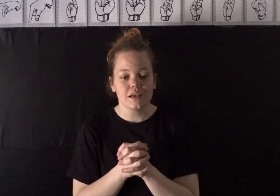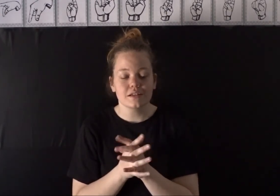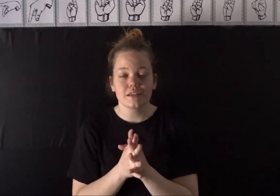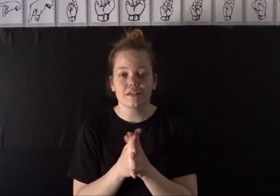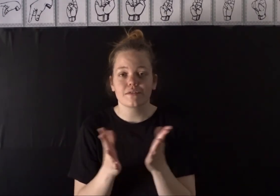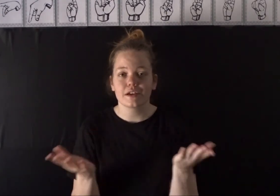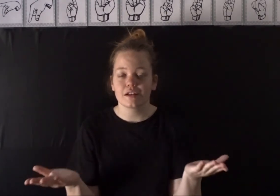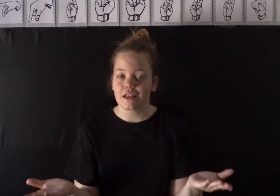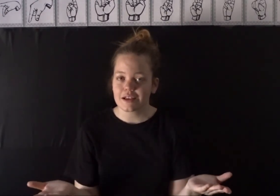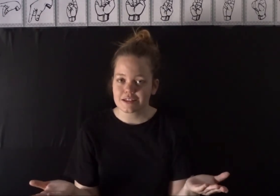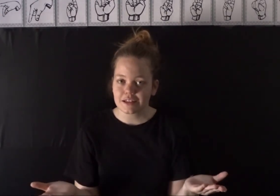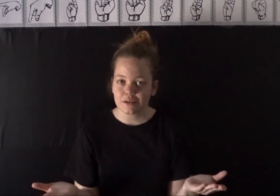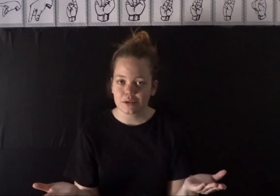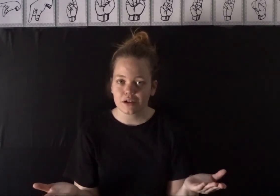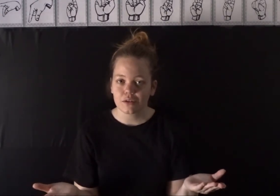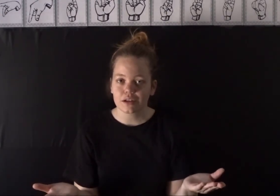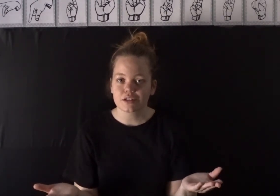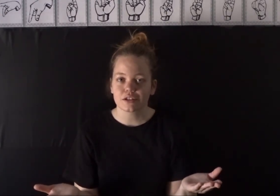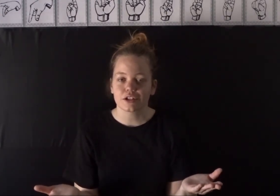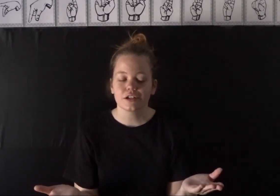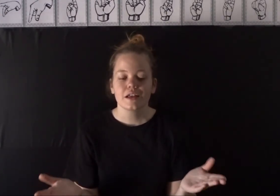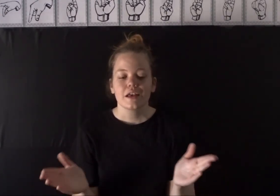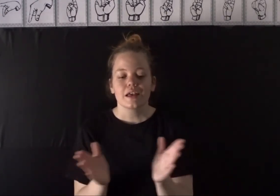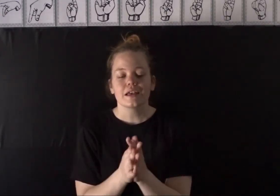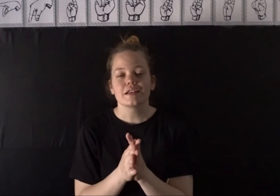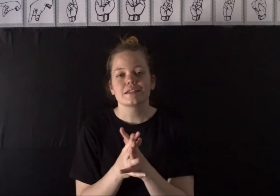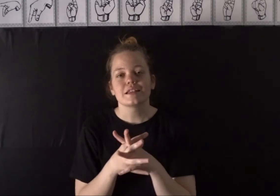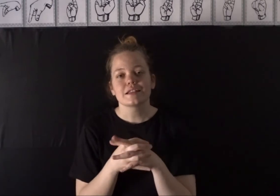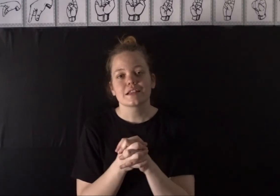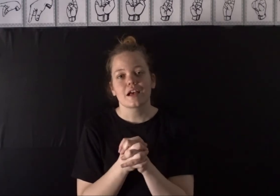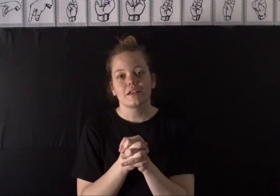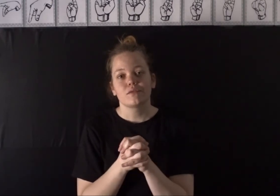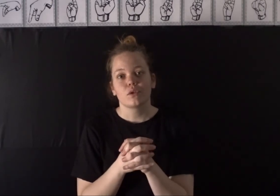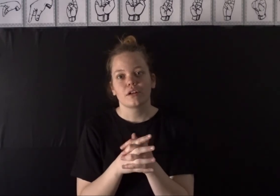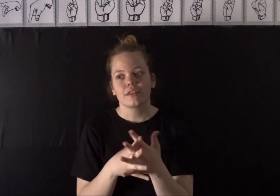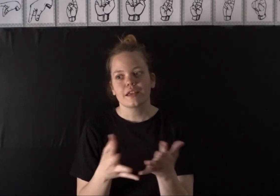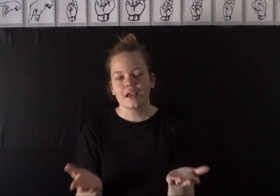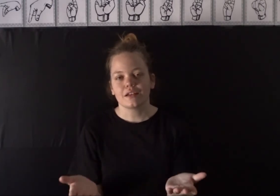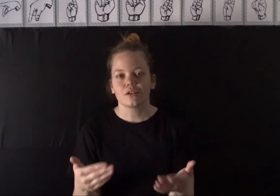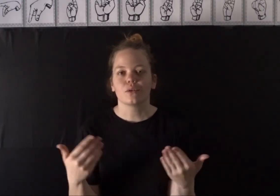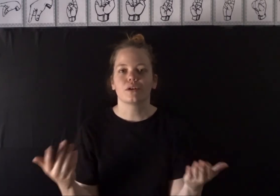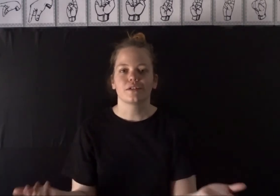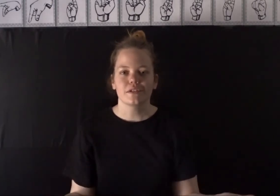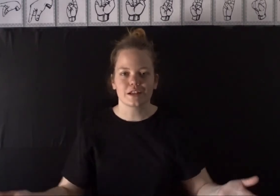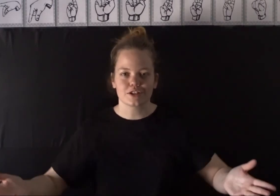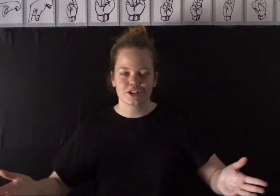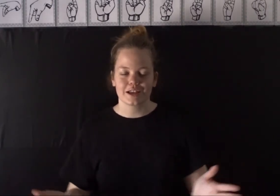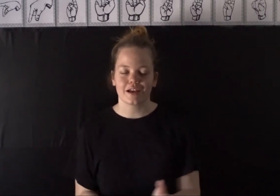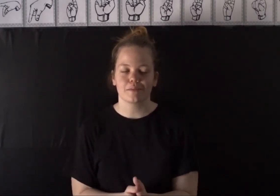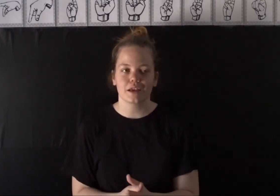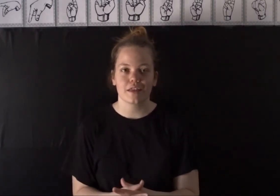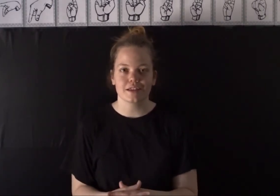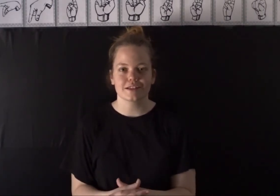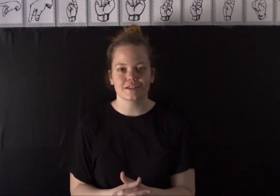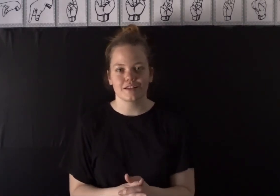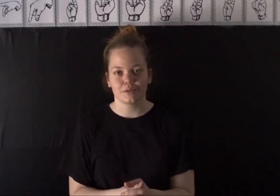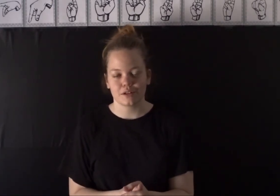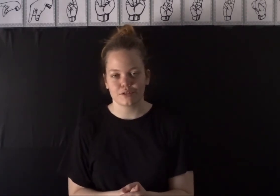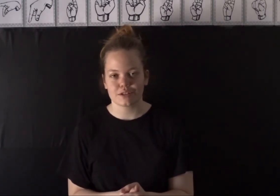And the very last thing that we are going to learn is the sign for the end or finished. Again, this is another one of those signs